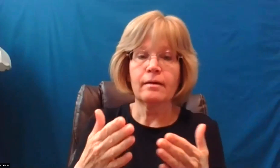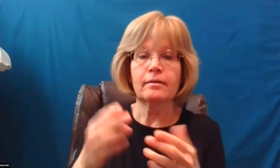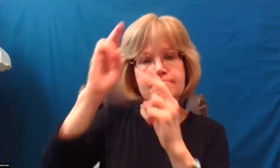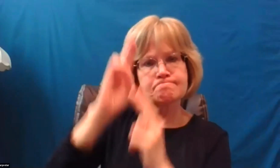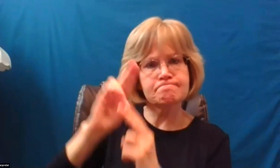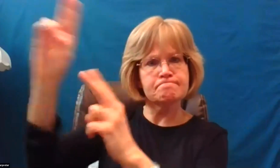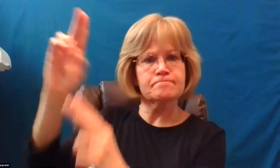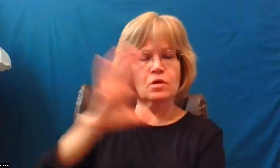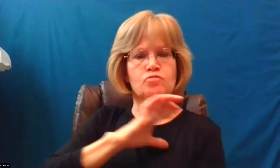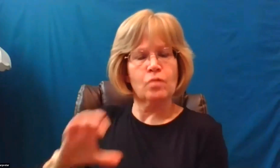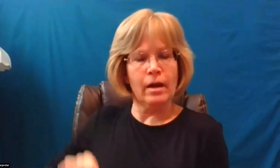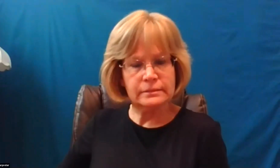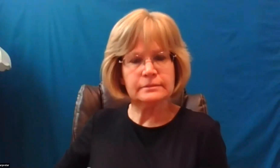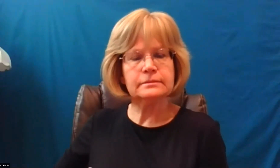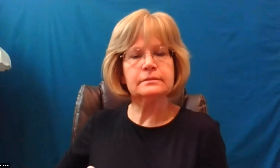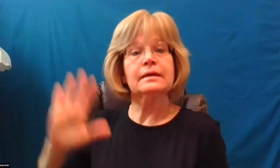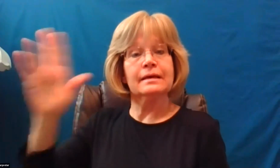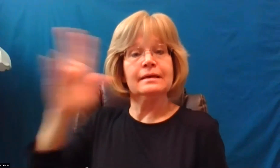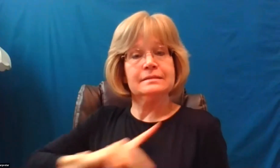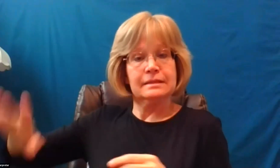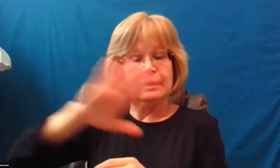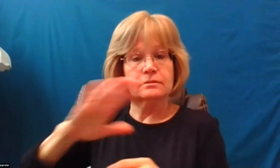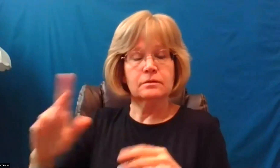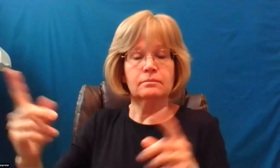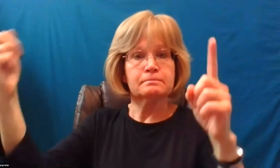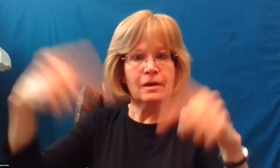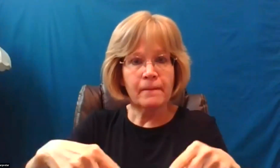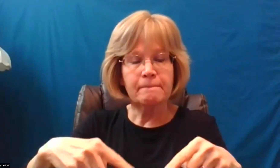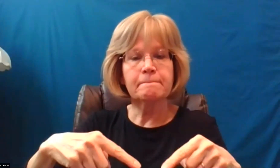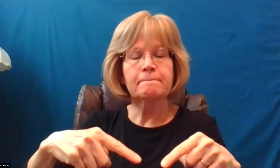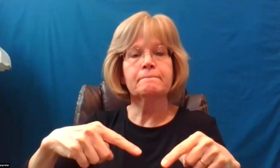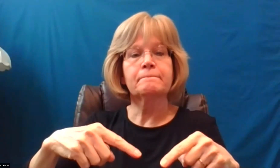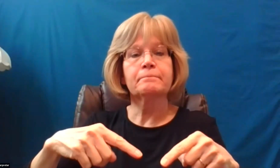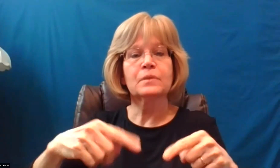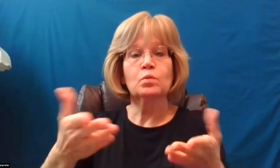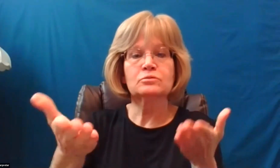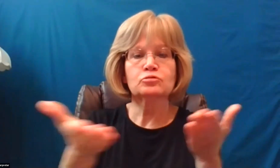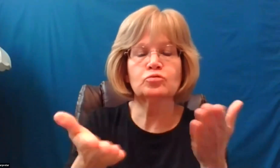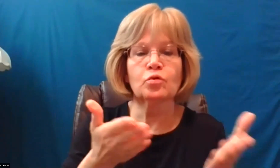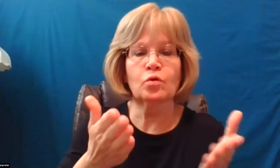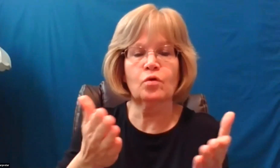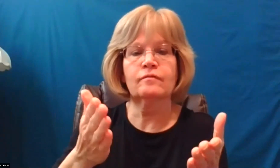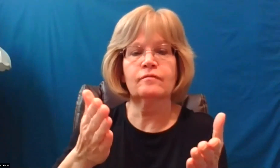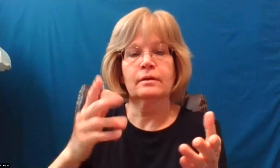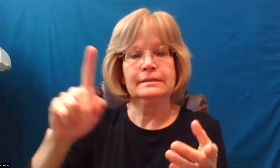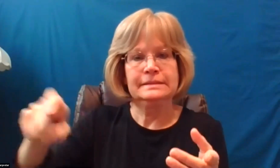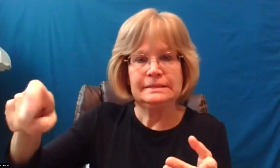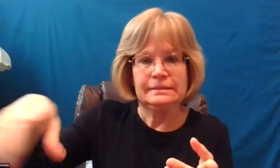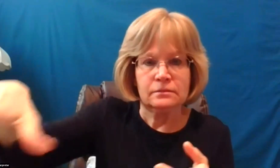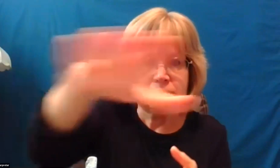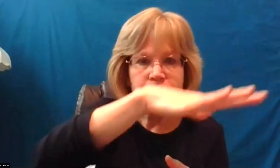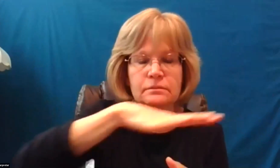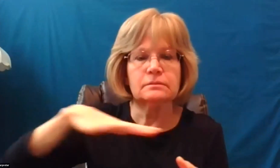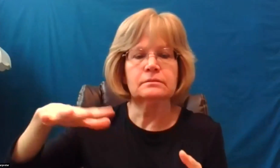by eliciting his kingdom, and serves the need around us. But for that